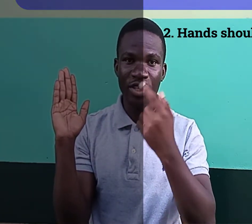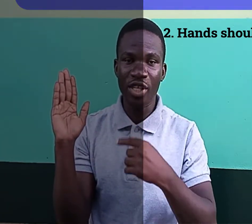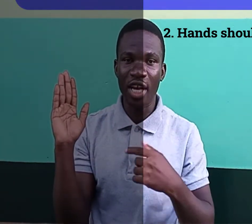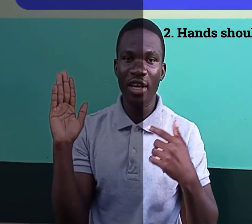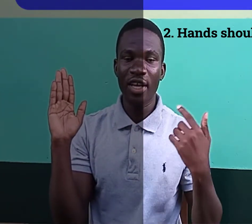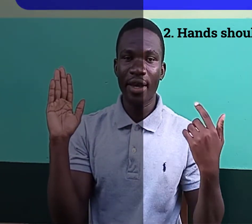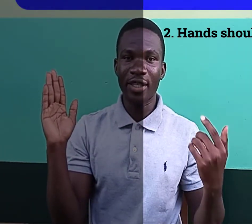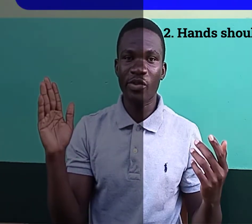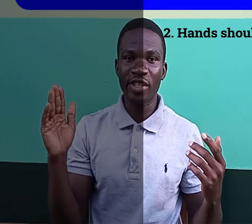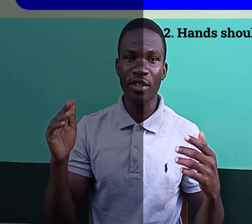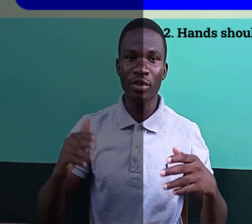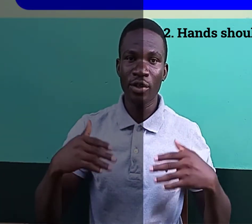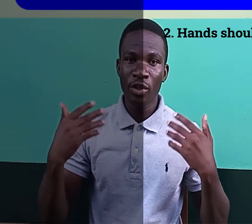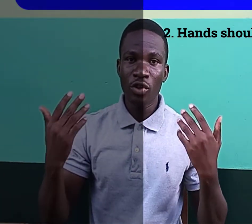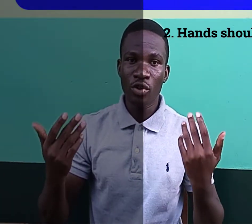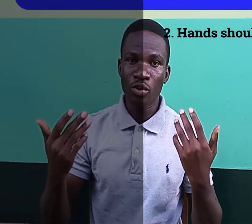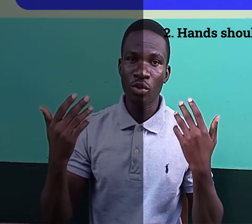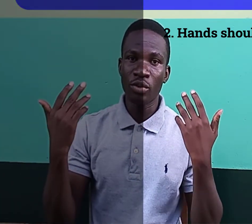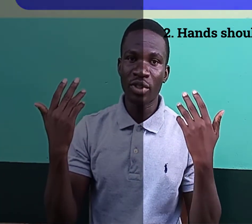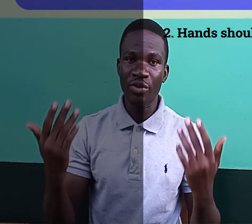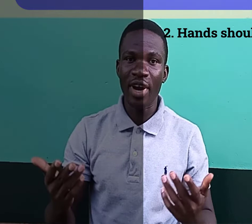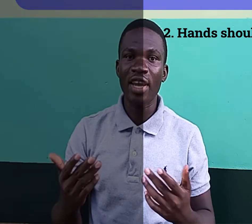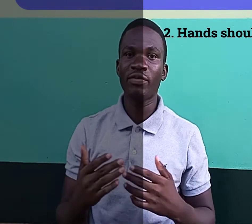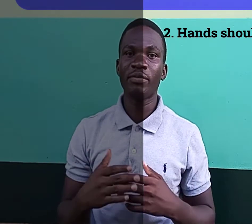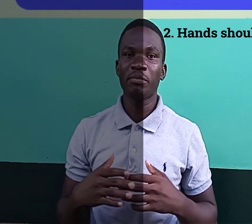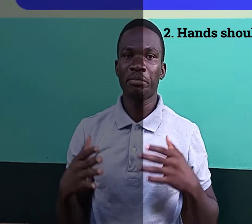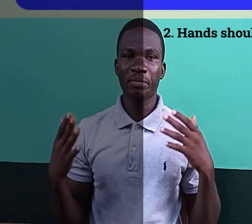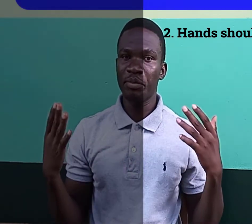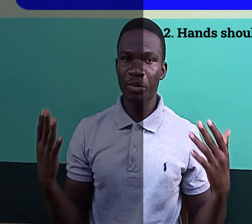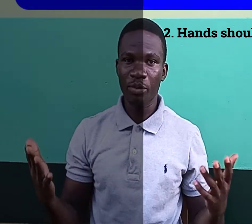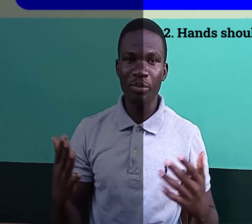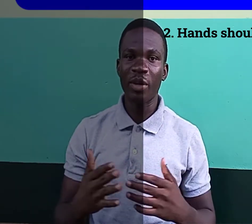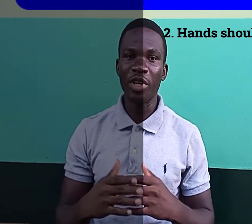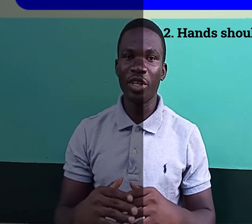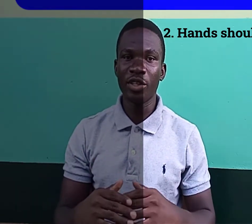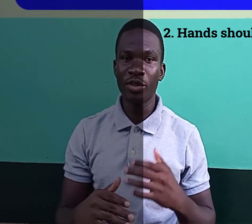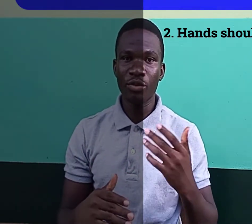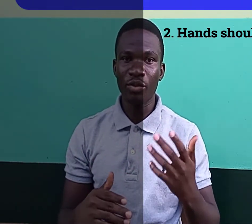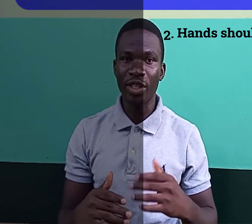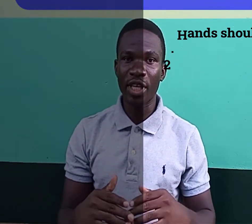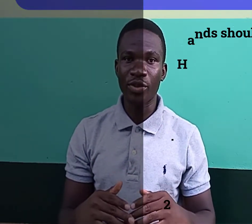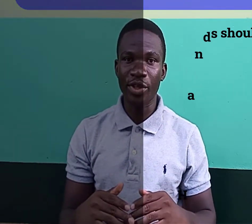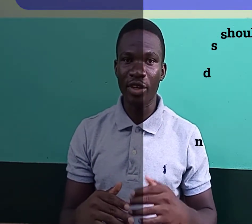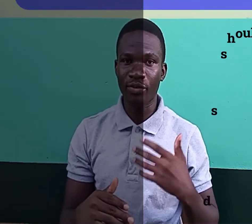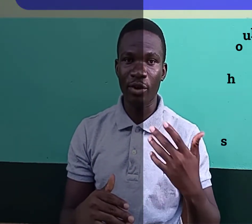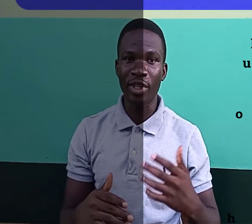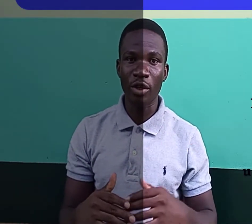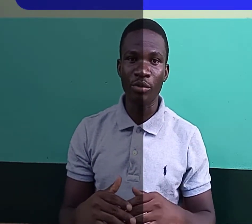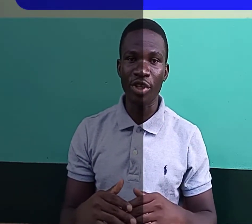facial expression to derive the meaning we intend to get from the